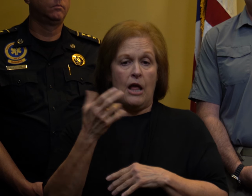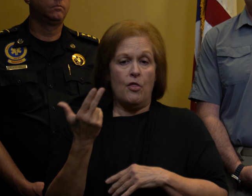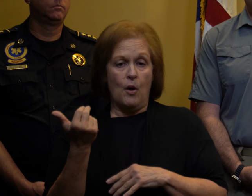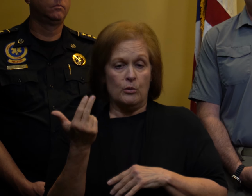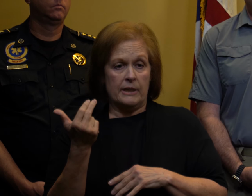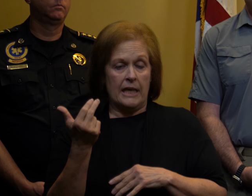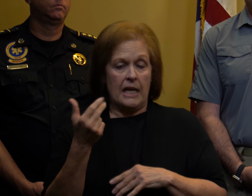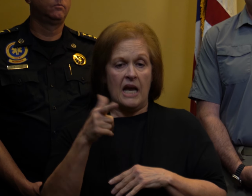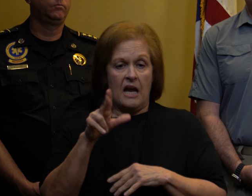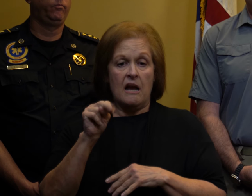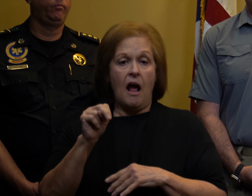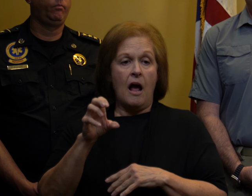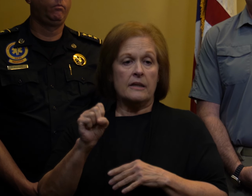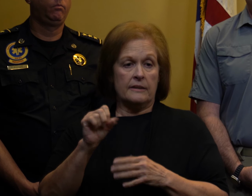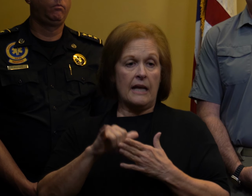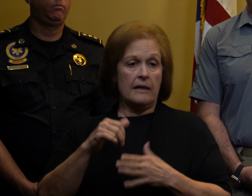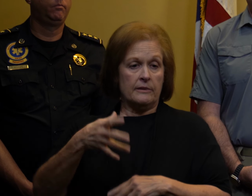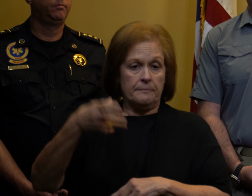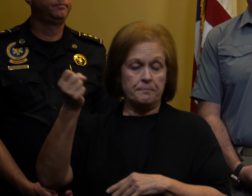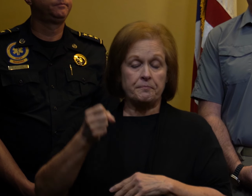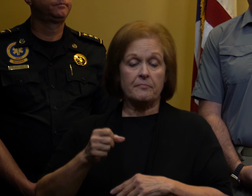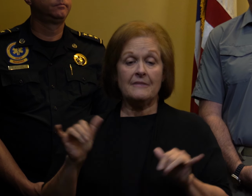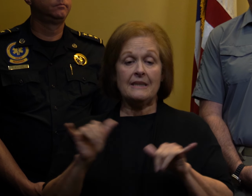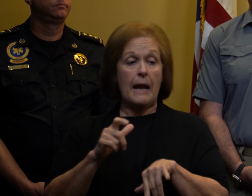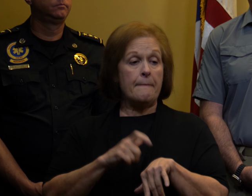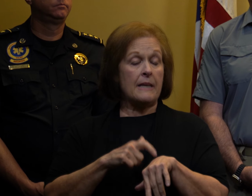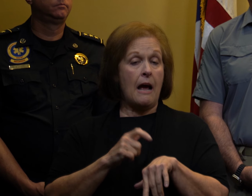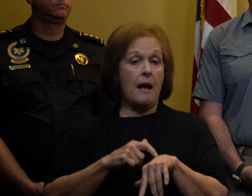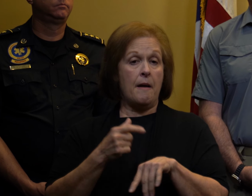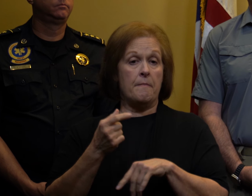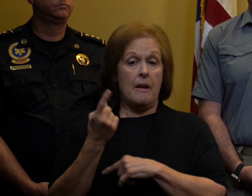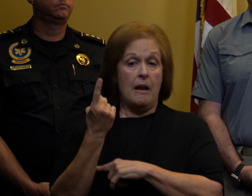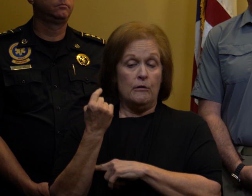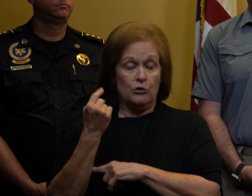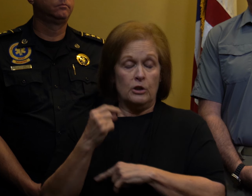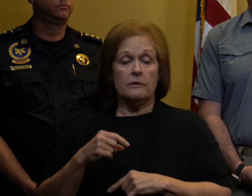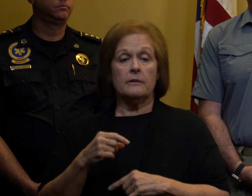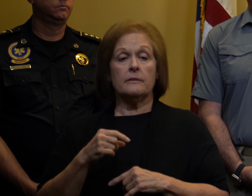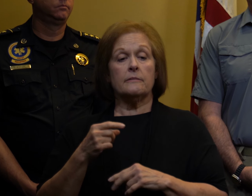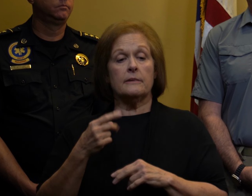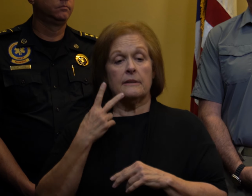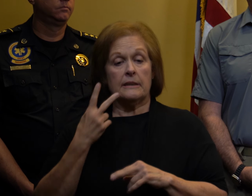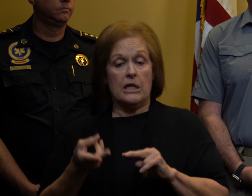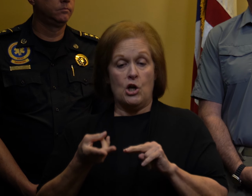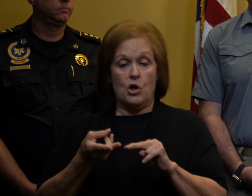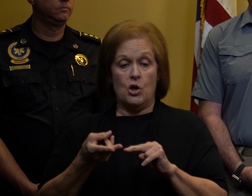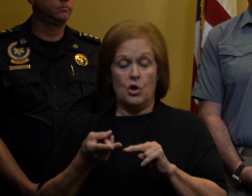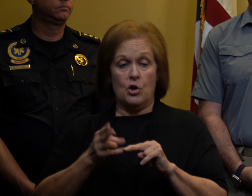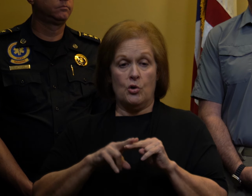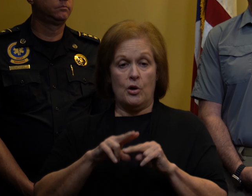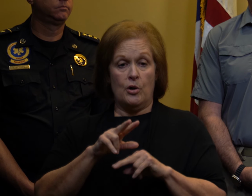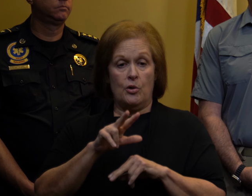1,113 guns confiscated. For the same period, again in 22, showing an increase of